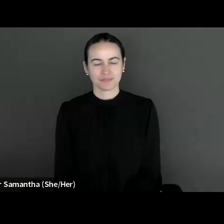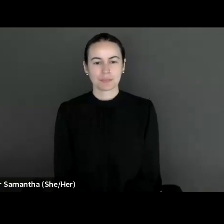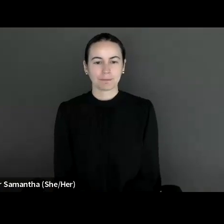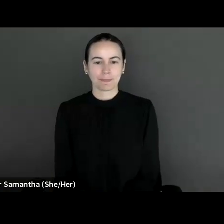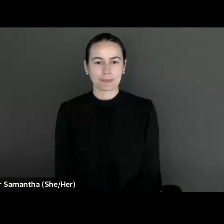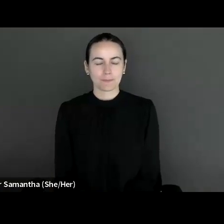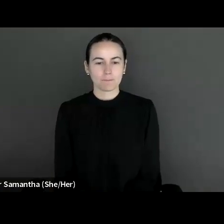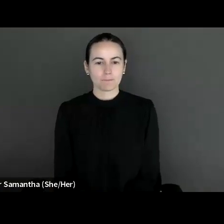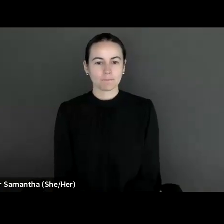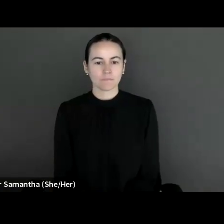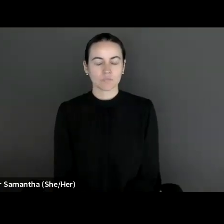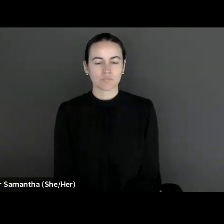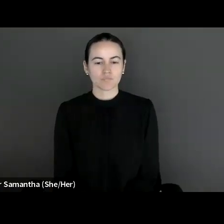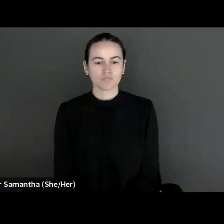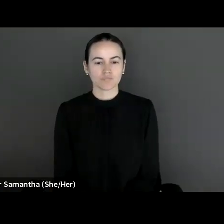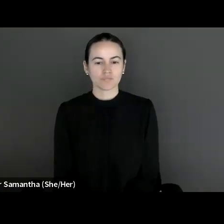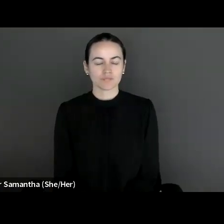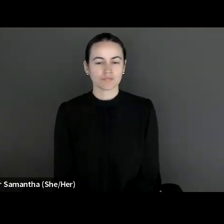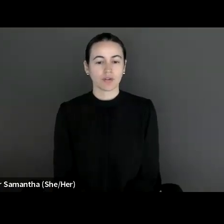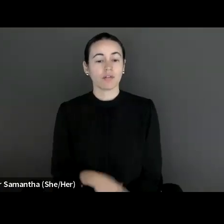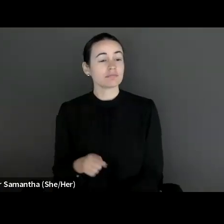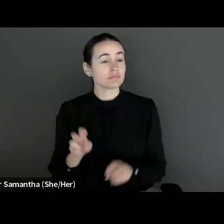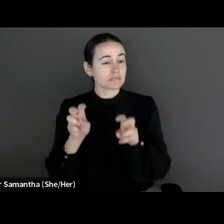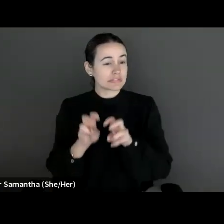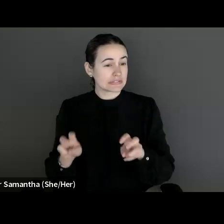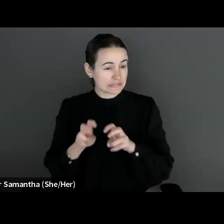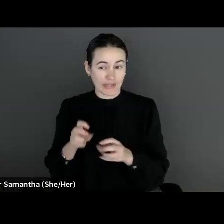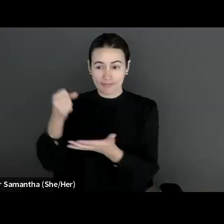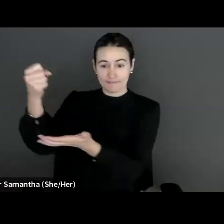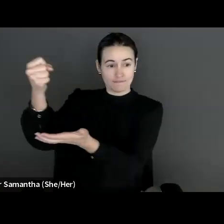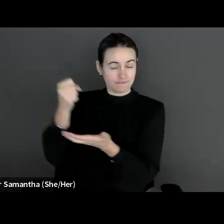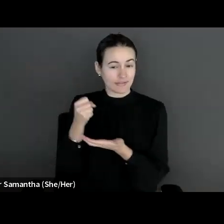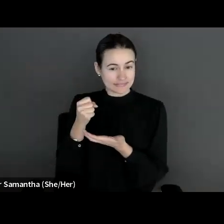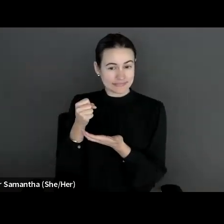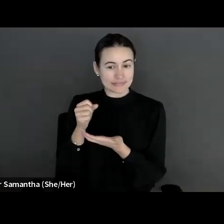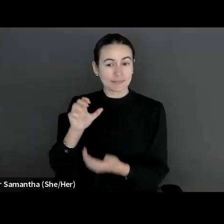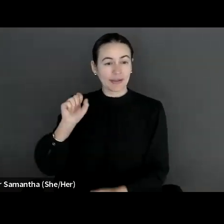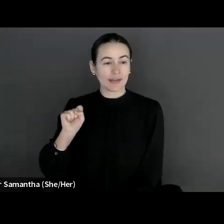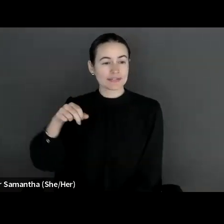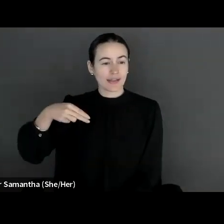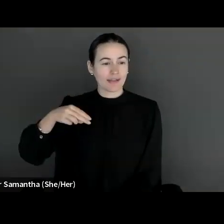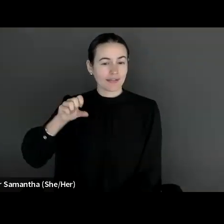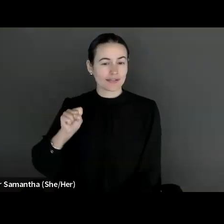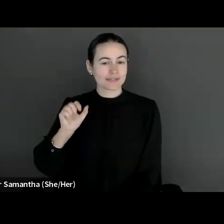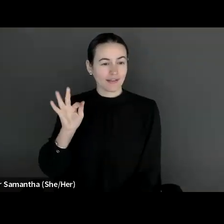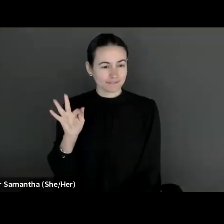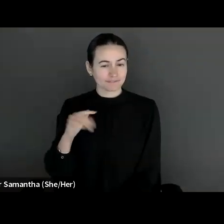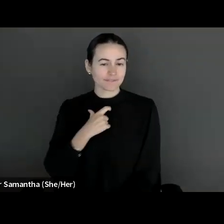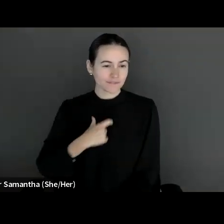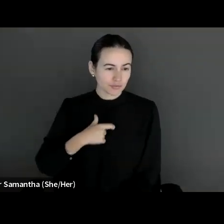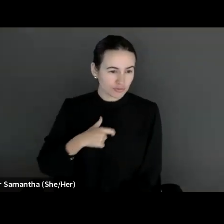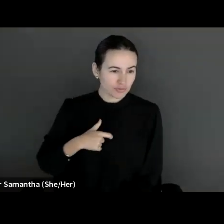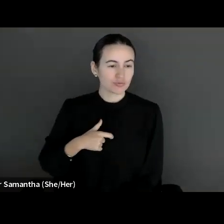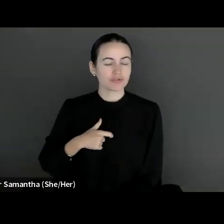The study I'm talking about is funded by was funded by the Swiss National Science Foundation. It was